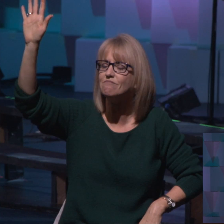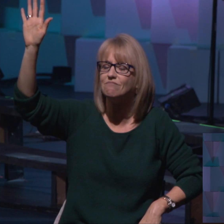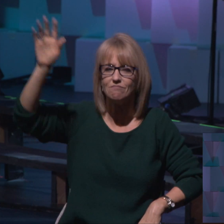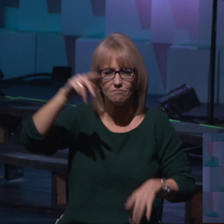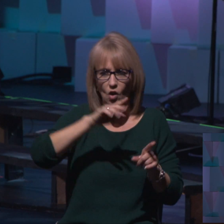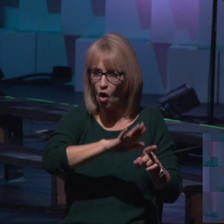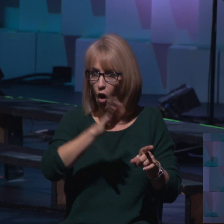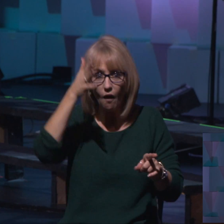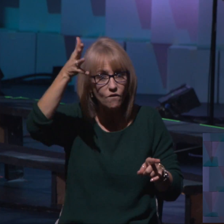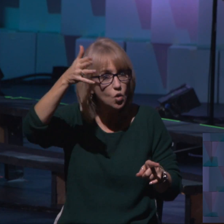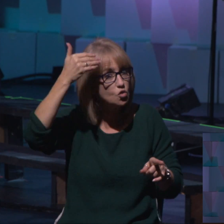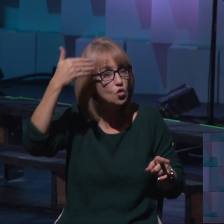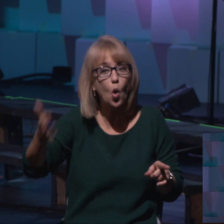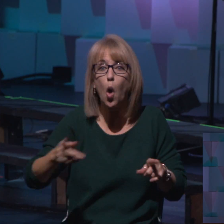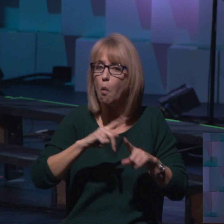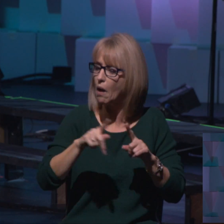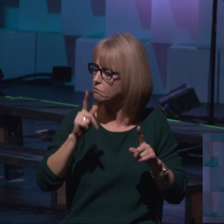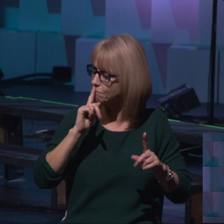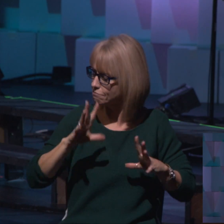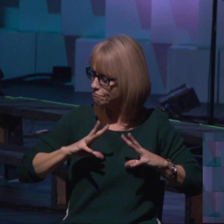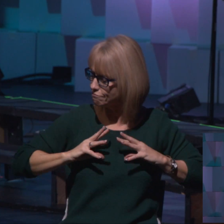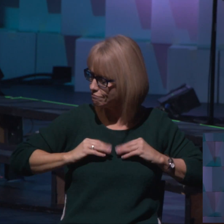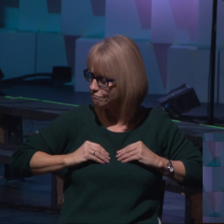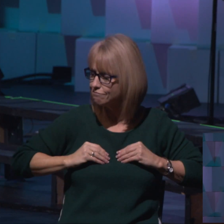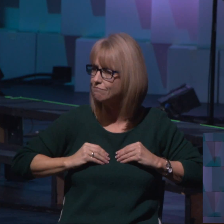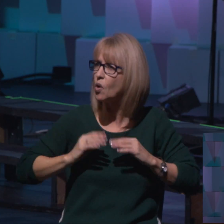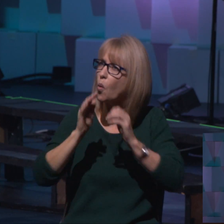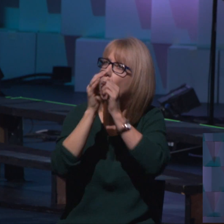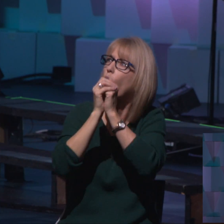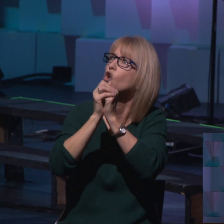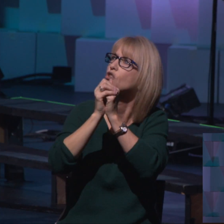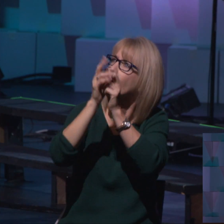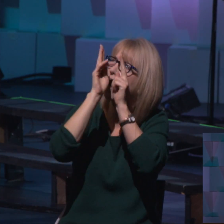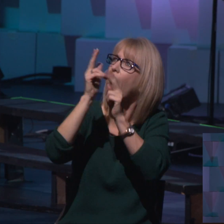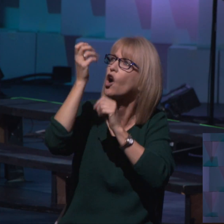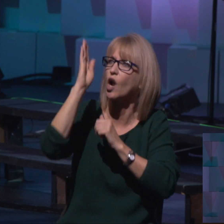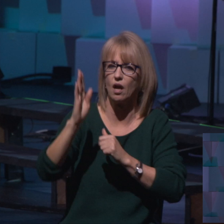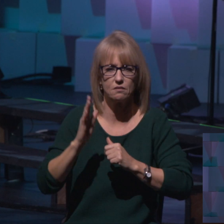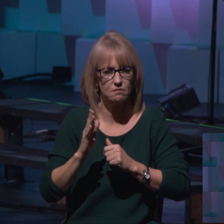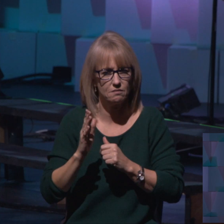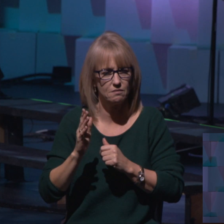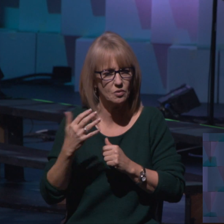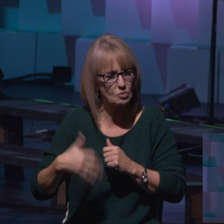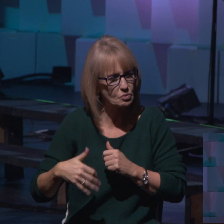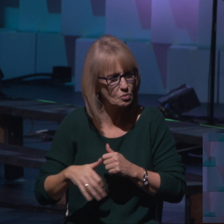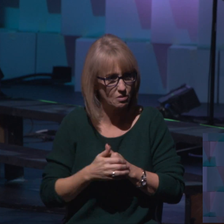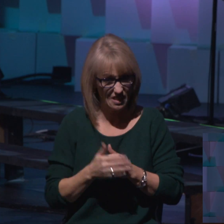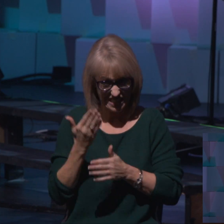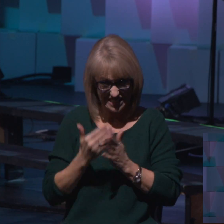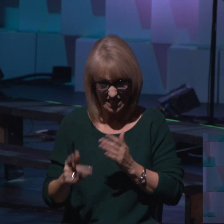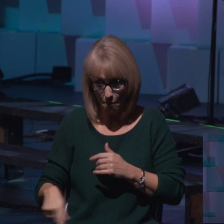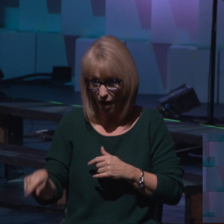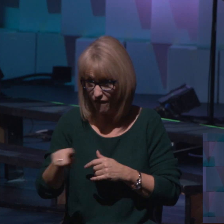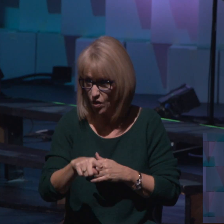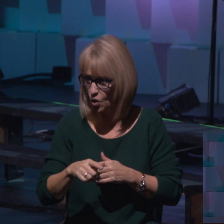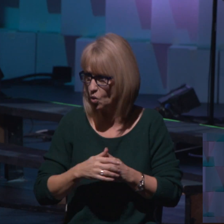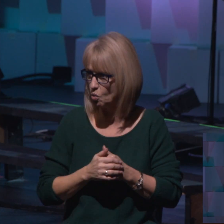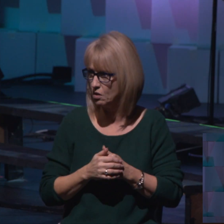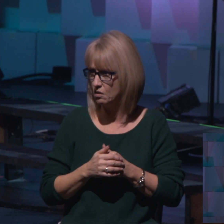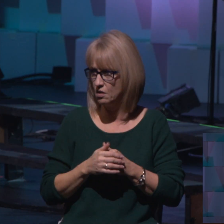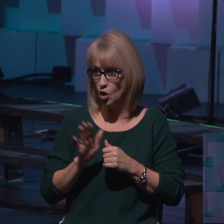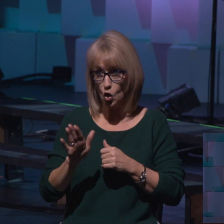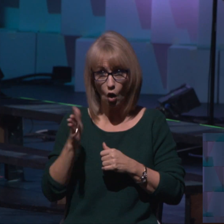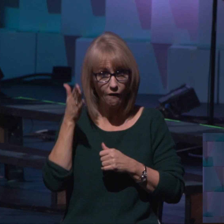future in front of her. But even in spite of that, she was able to worship and honor God. And some of you here today have a very